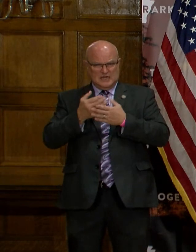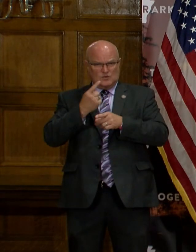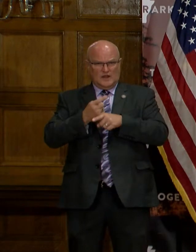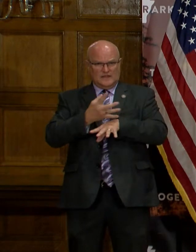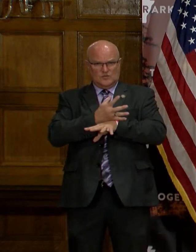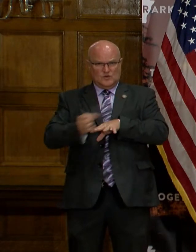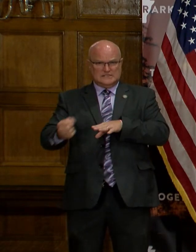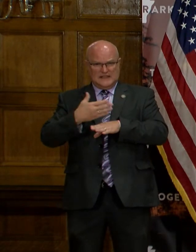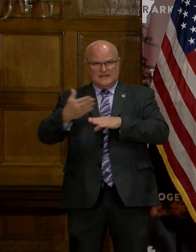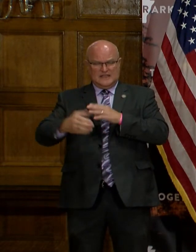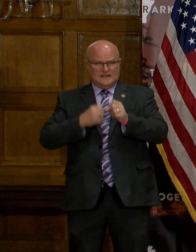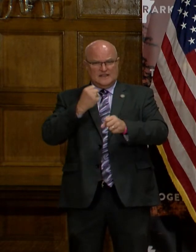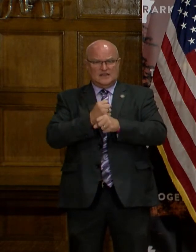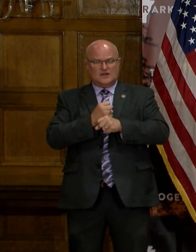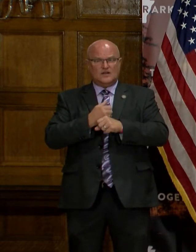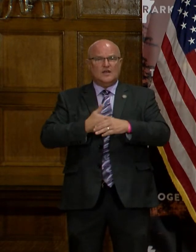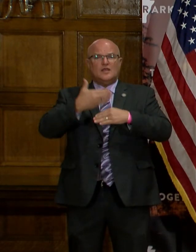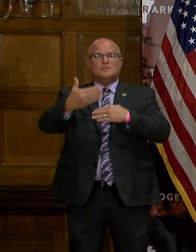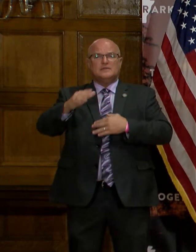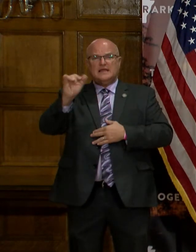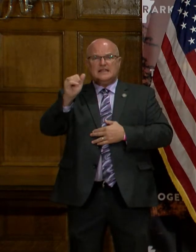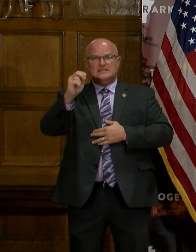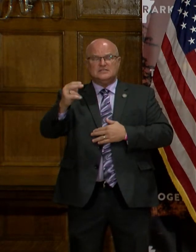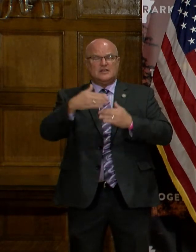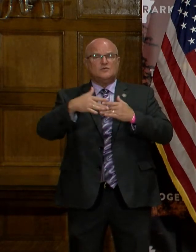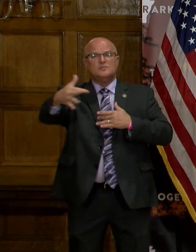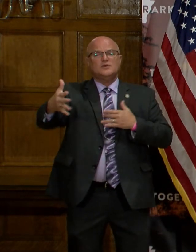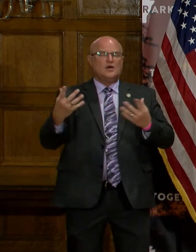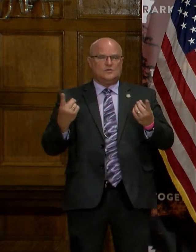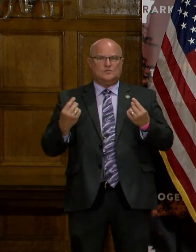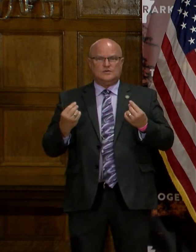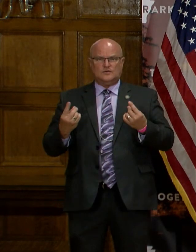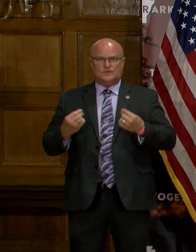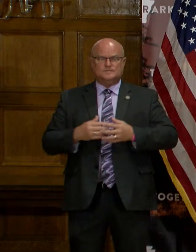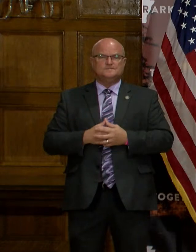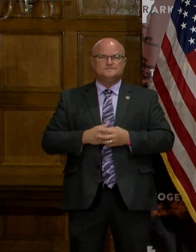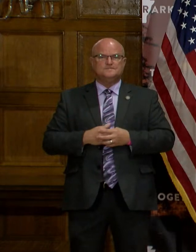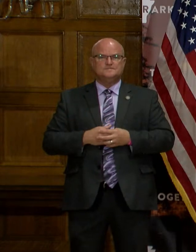runs out at the end of the year. What's the plan into January and beyond?